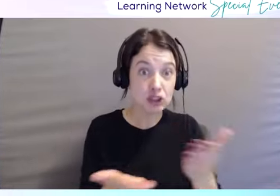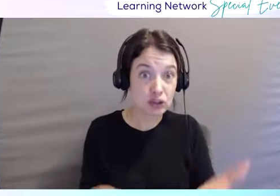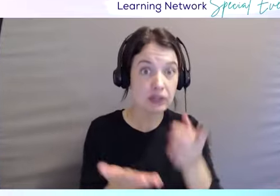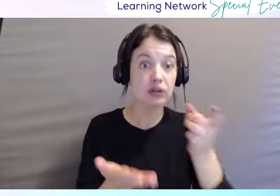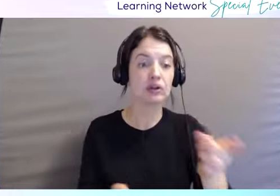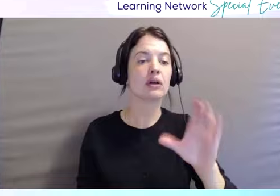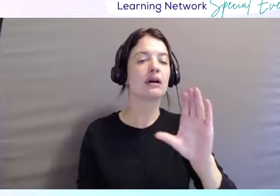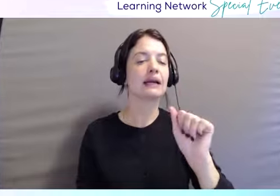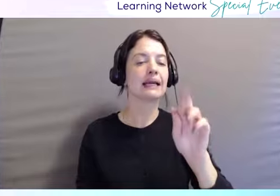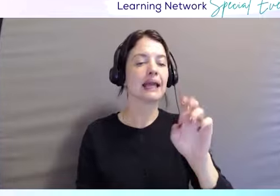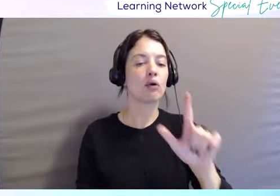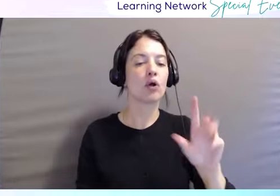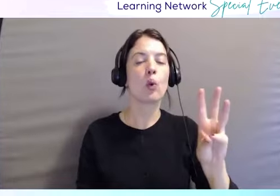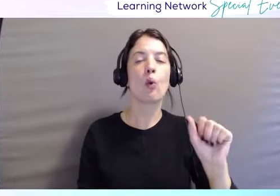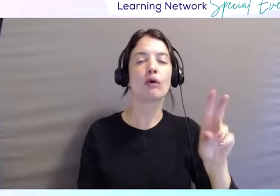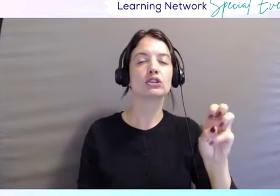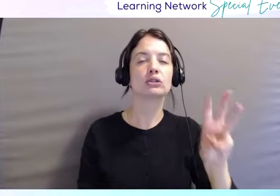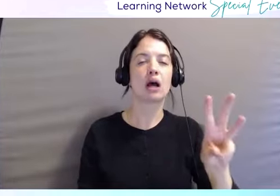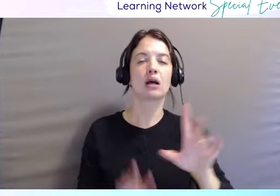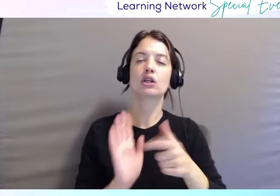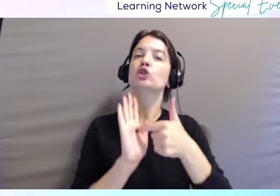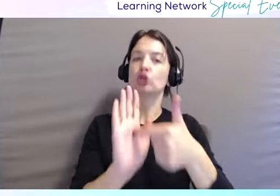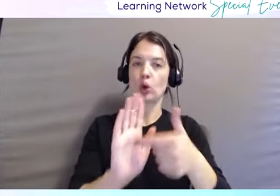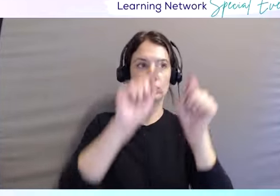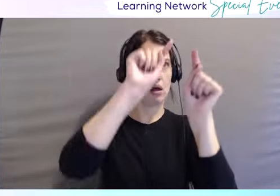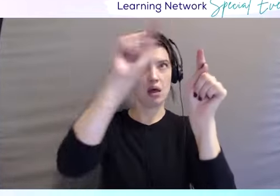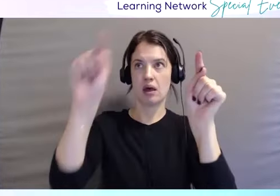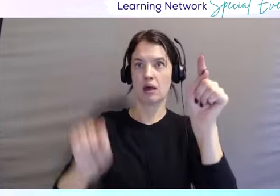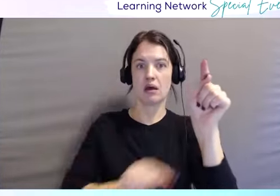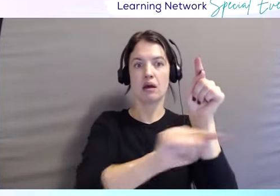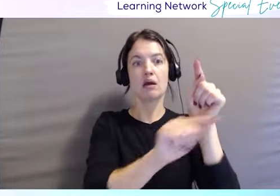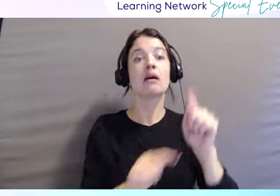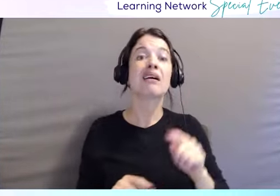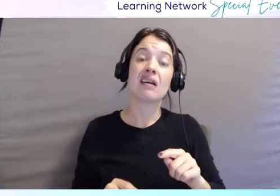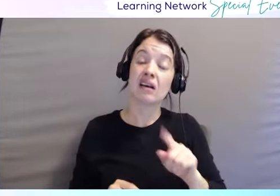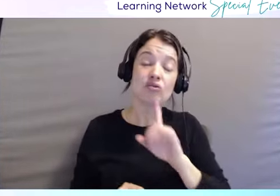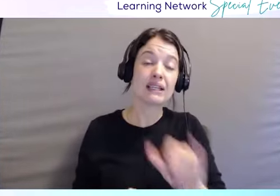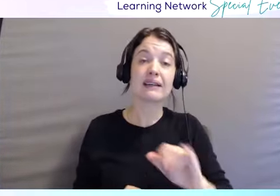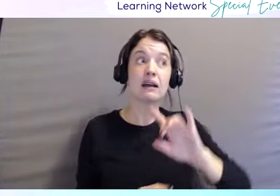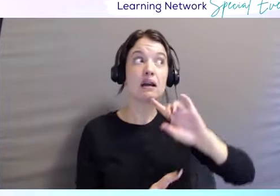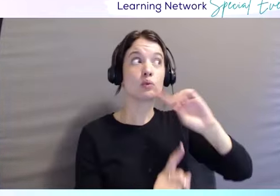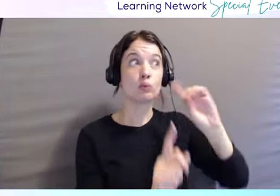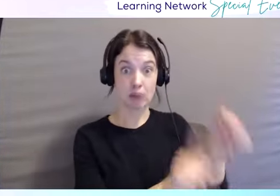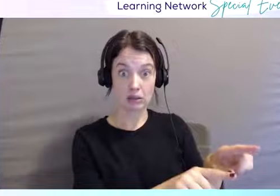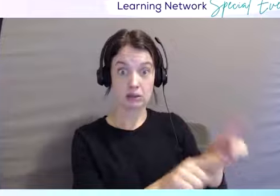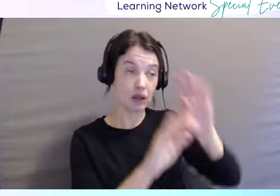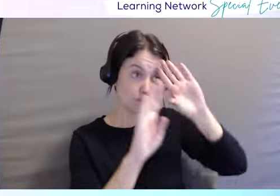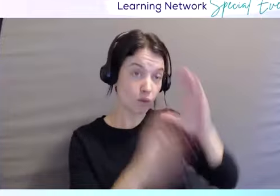really illustrates these dynamics as really not only responding and focusing on trauma, but